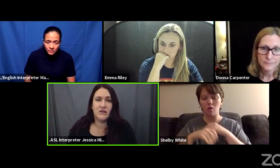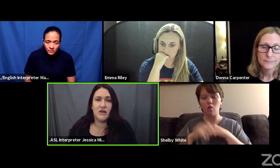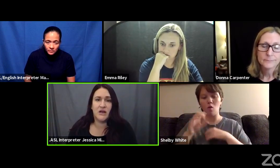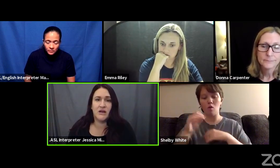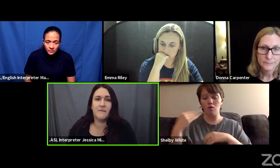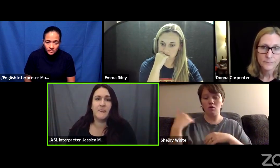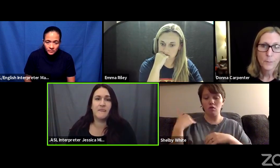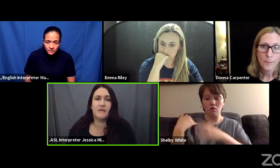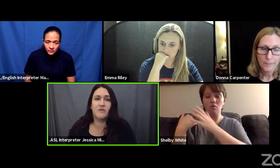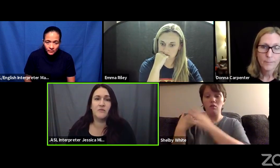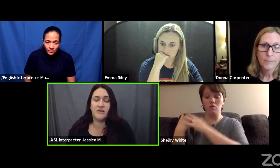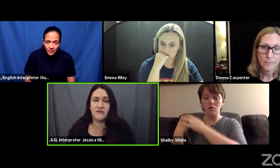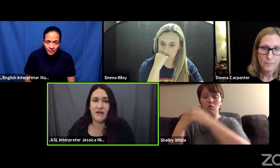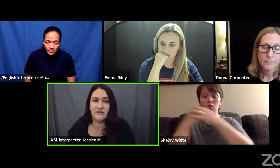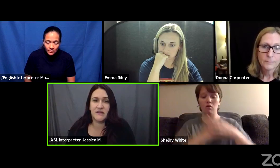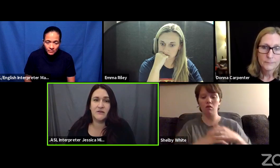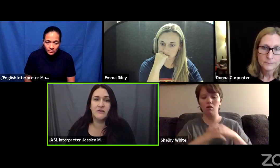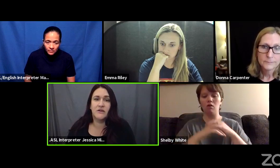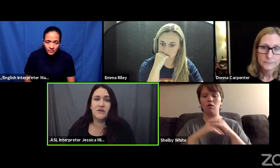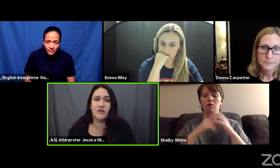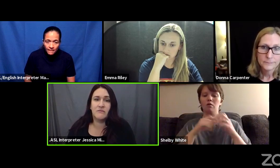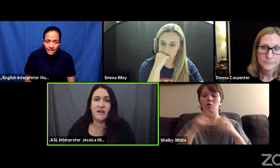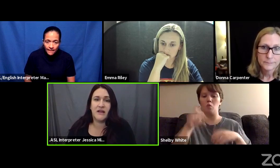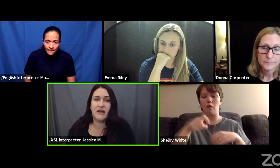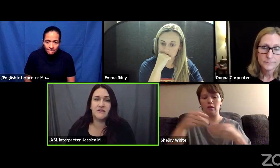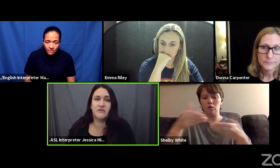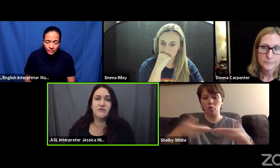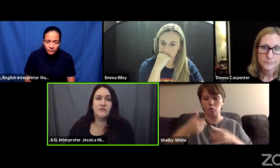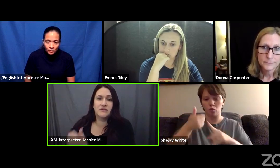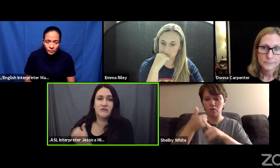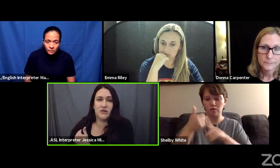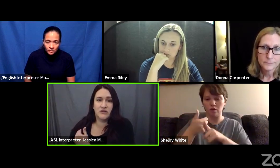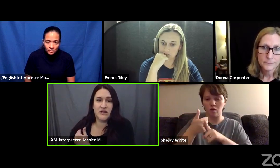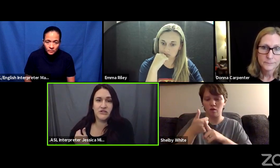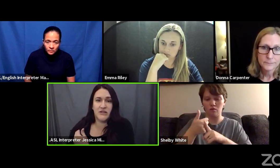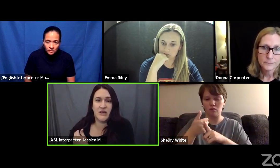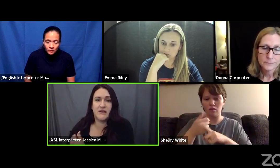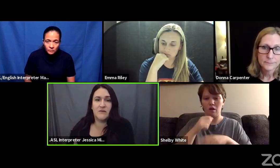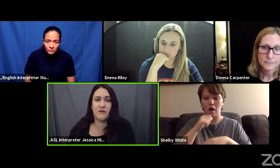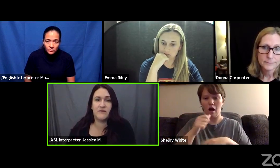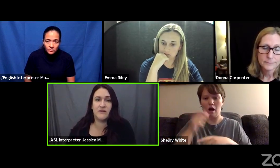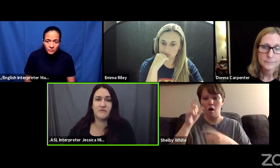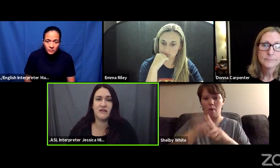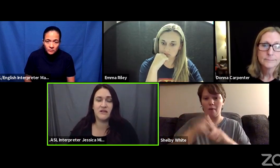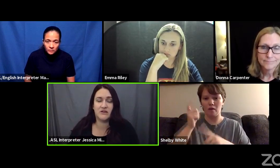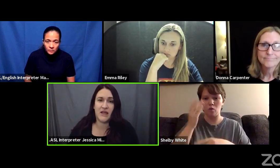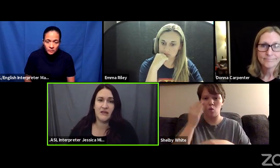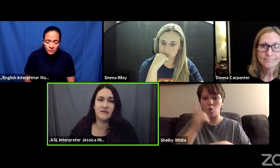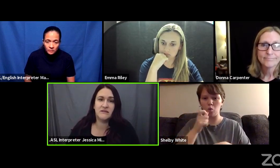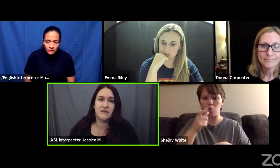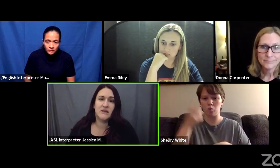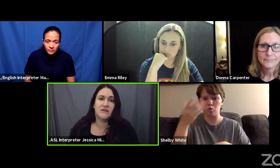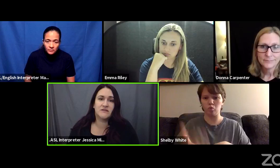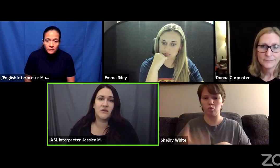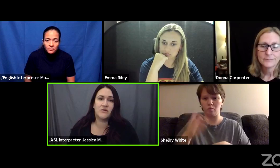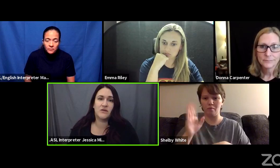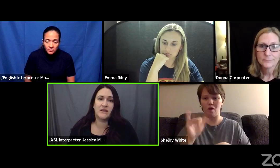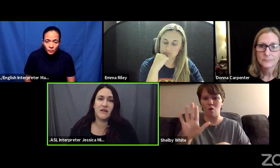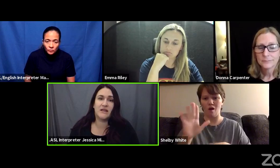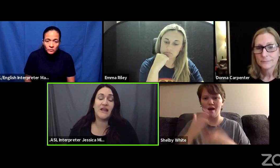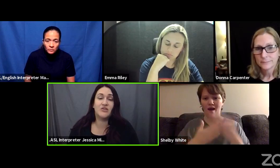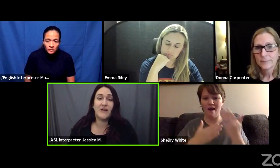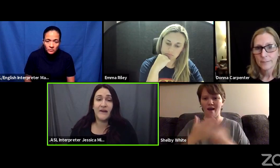vision, who might use tactile, you might have to touch them and then wait for them to get your hand.